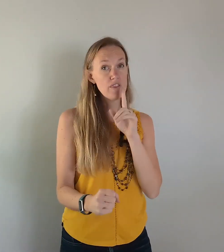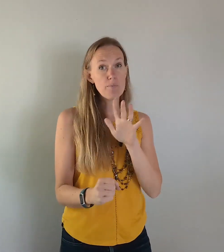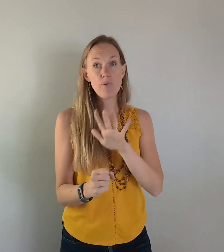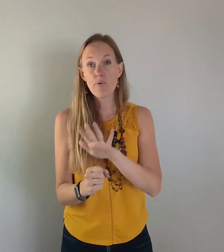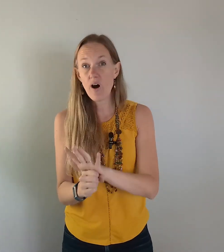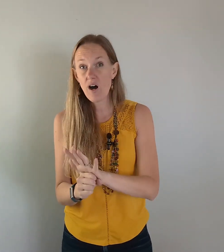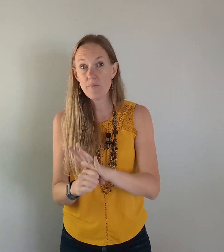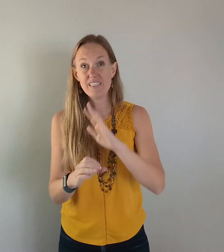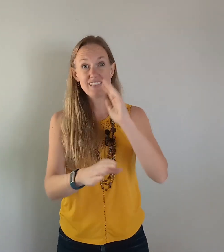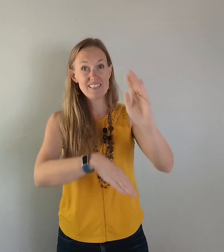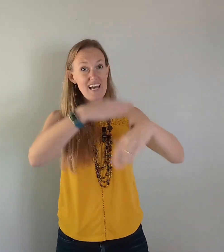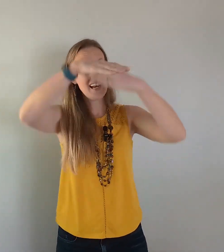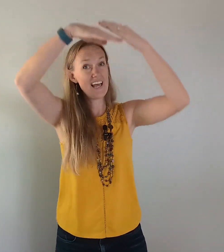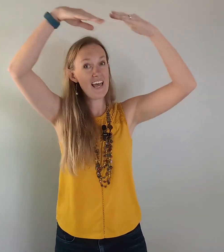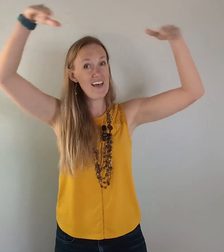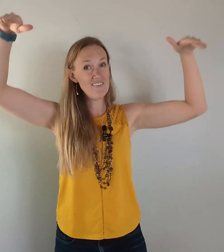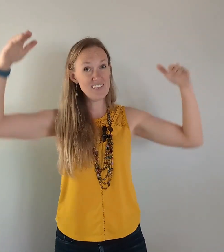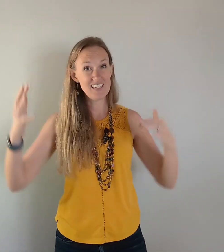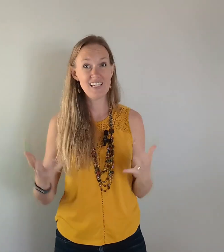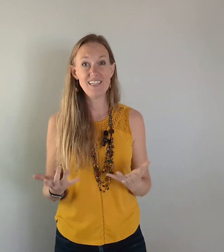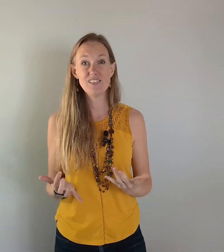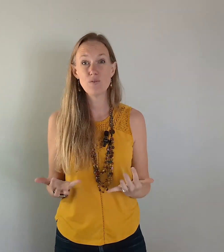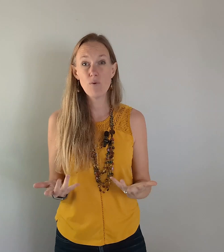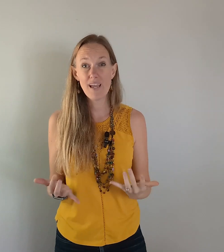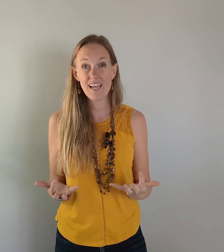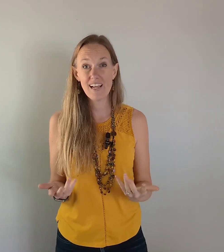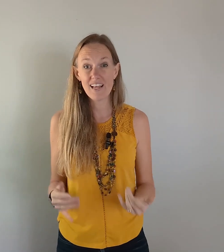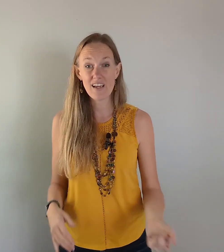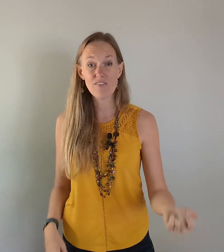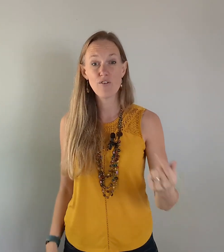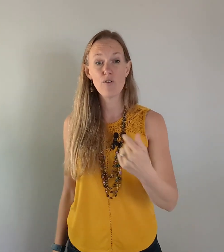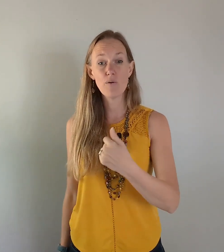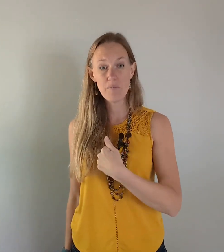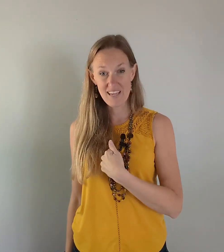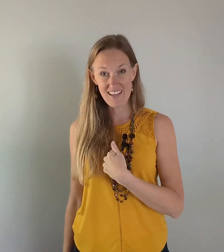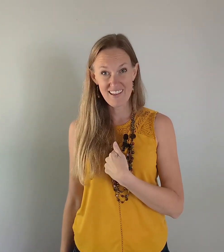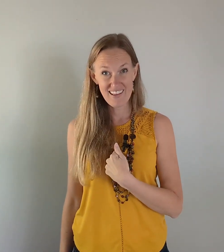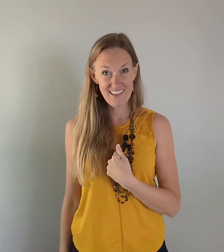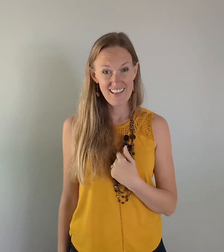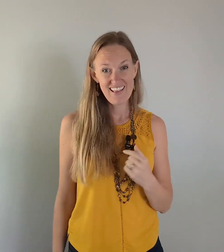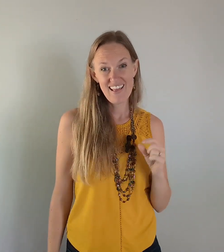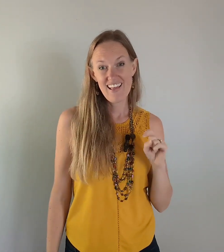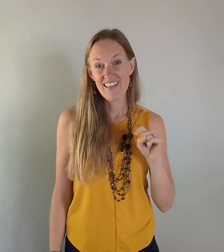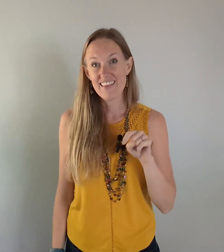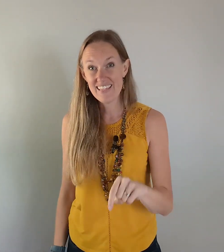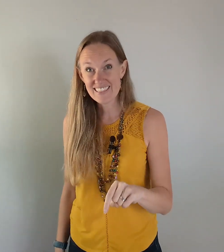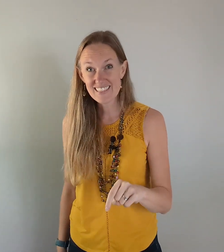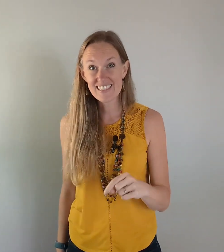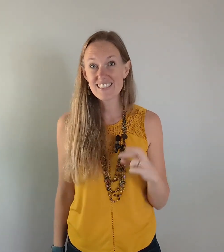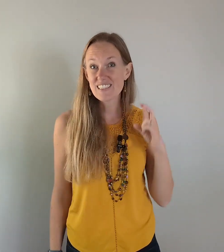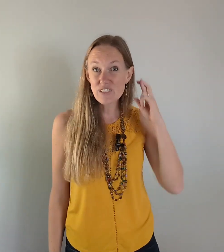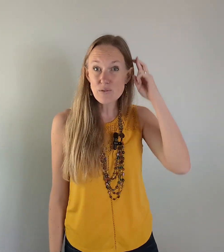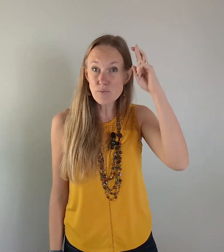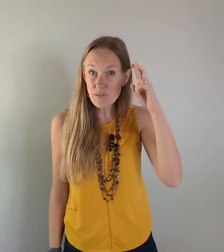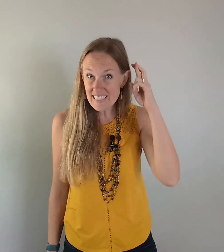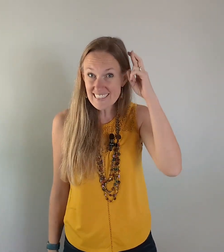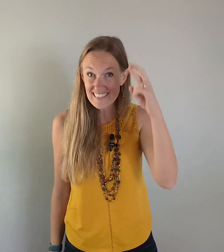the promise that heaven is waiting for me. This is the